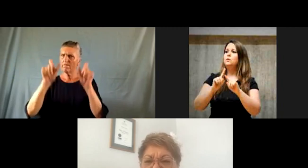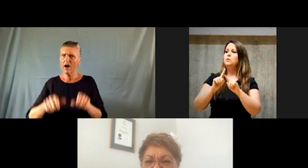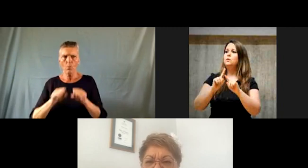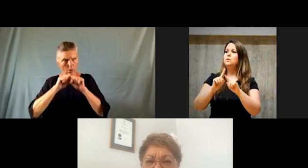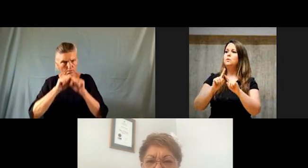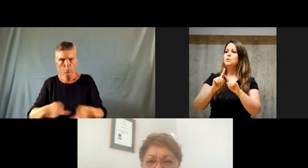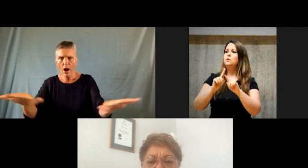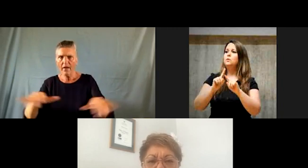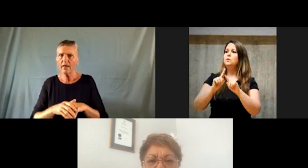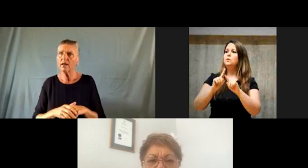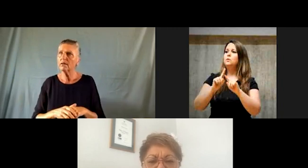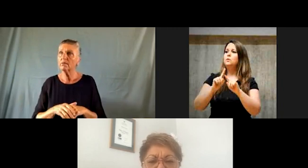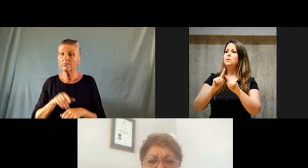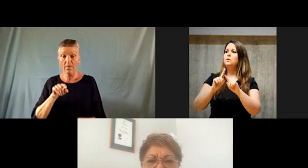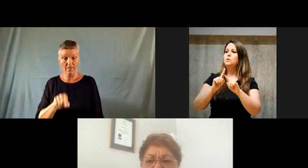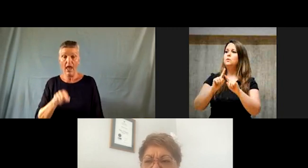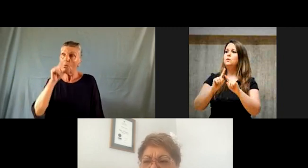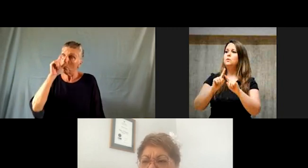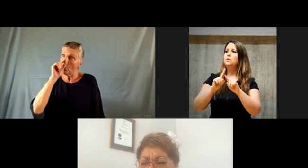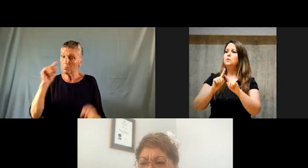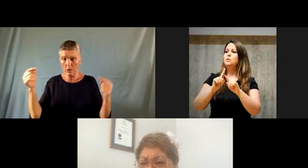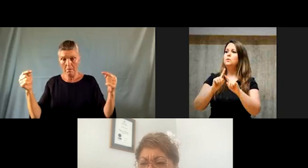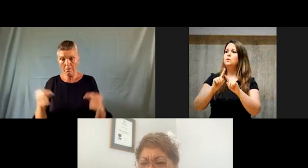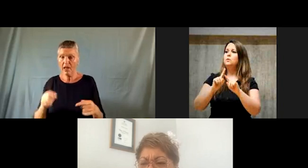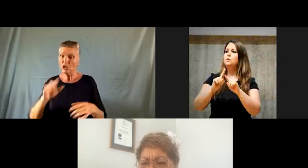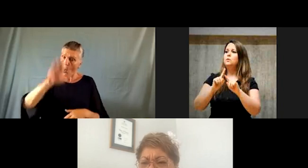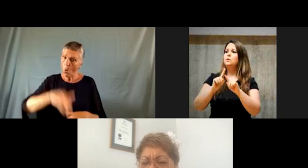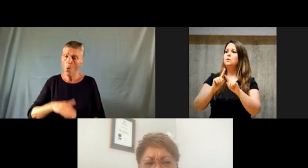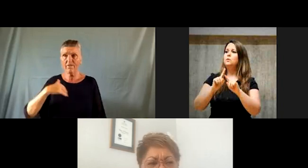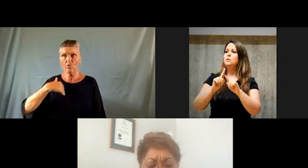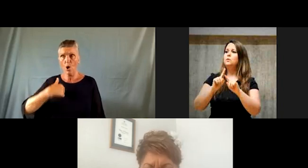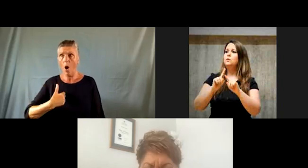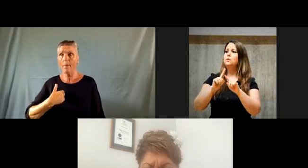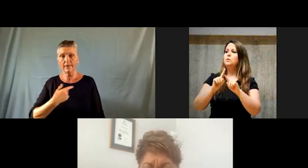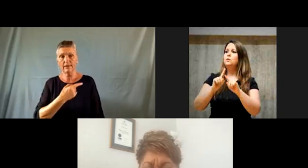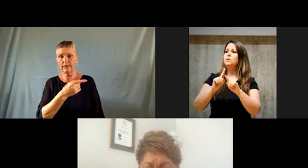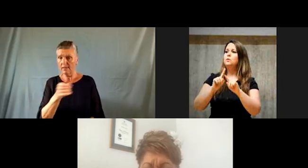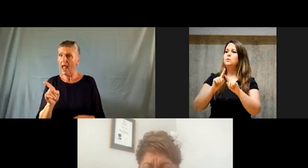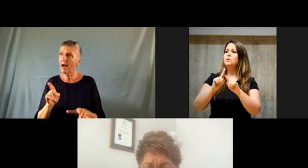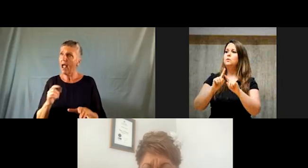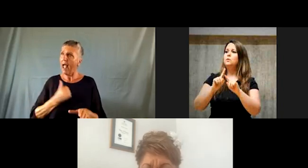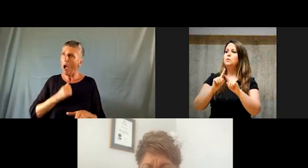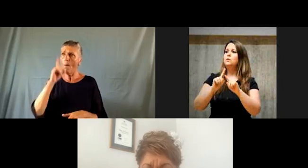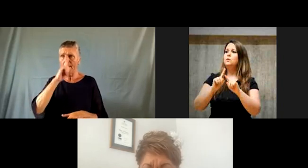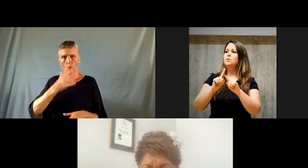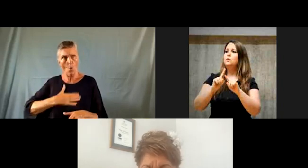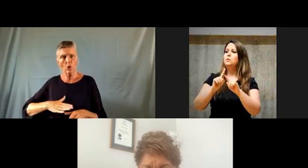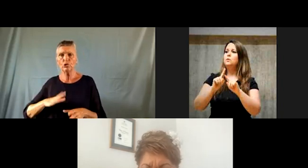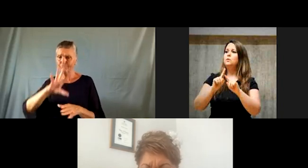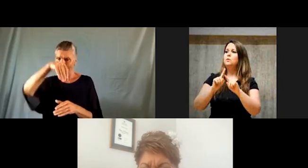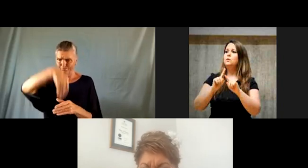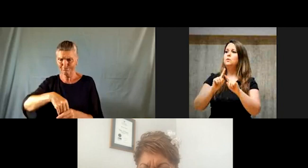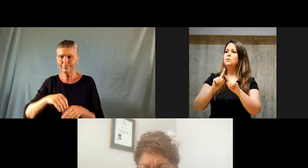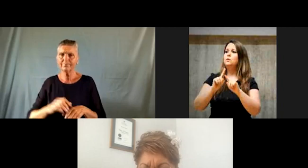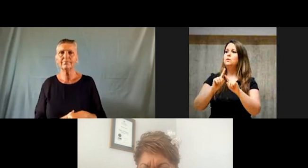would potentially meet all the requirements that our people are wanting to see. So